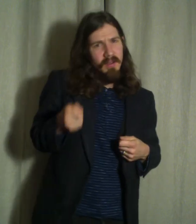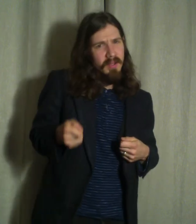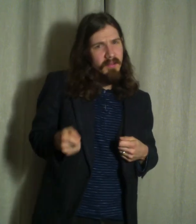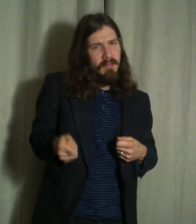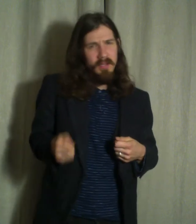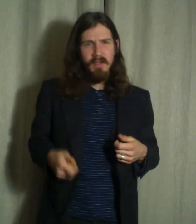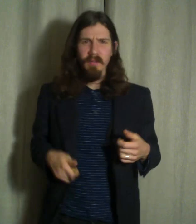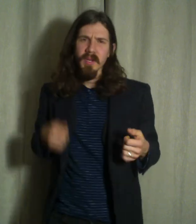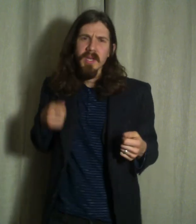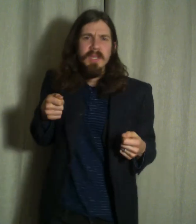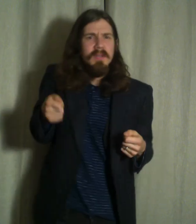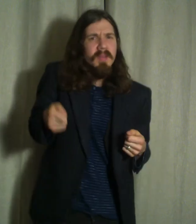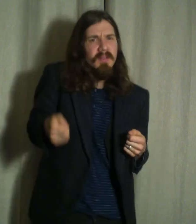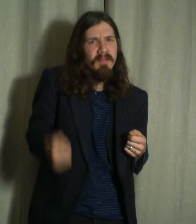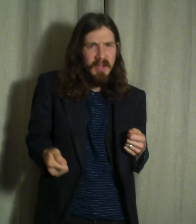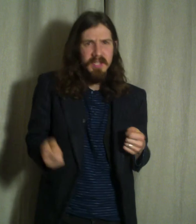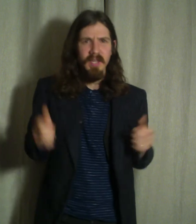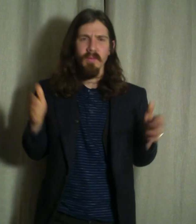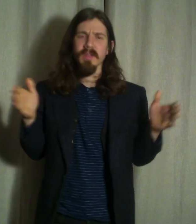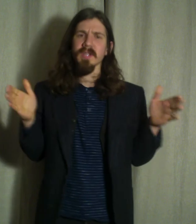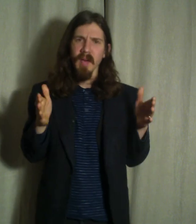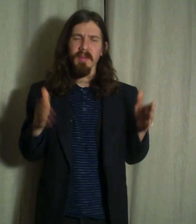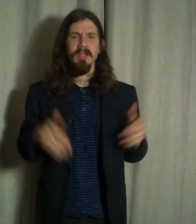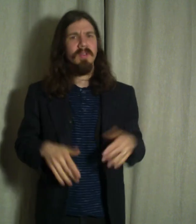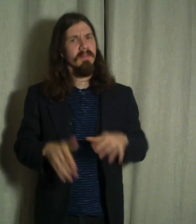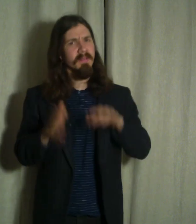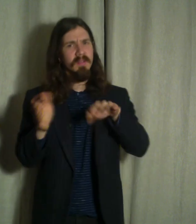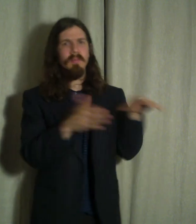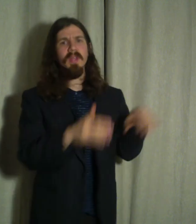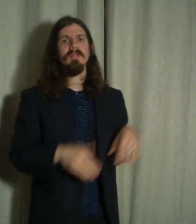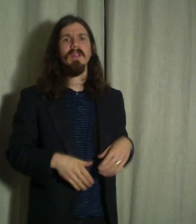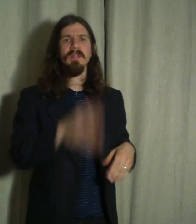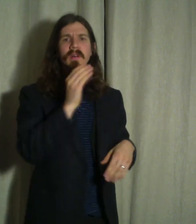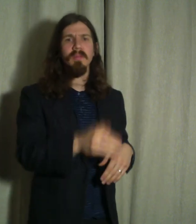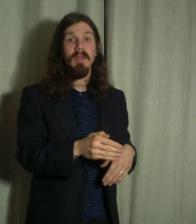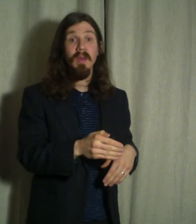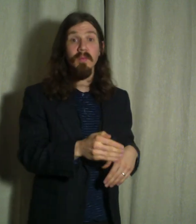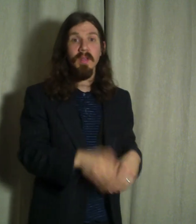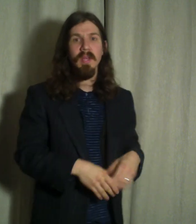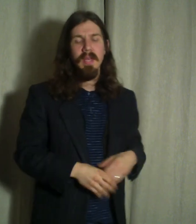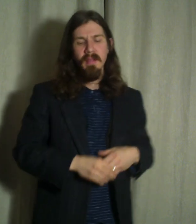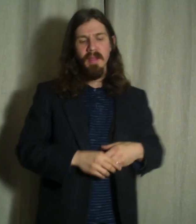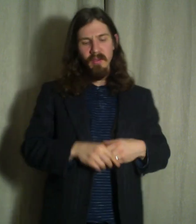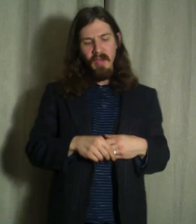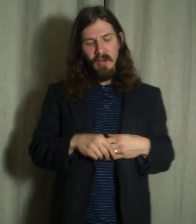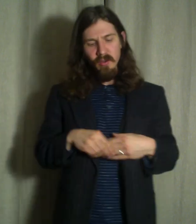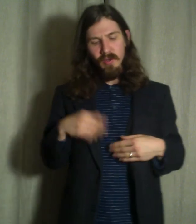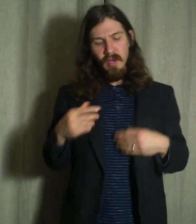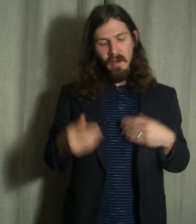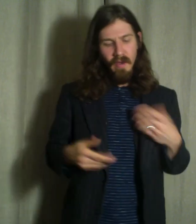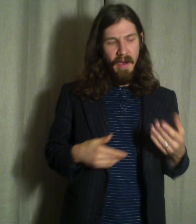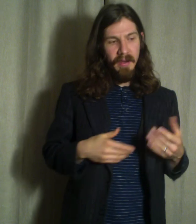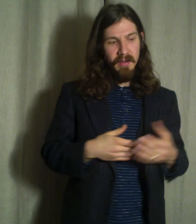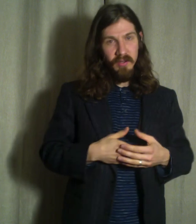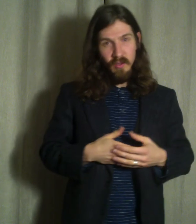at the muscle of beginning something and finishing it with the time constraint, 52 minutes, write a song and be done with it, then you'll get good at doing